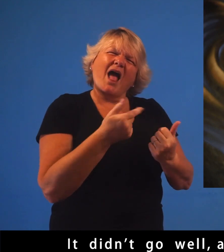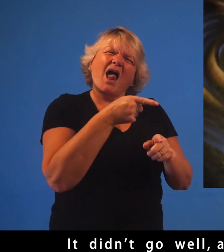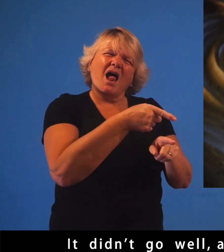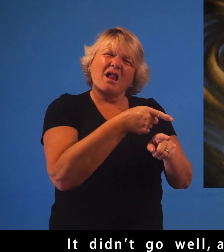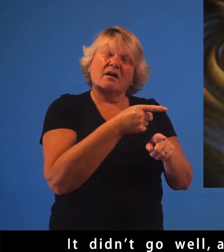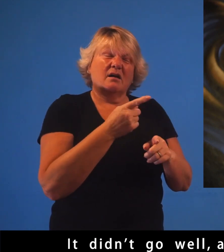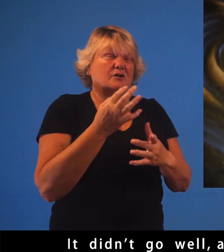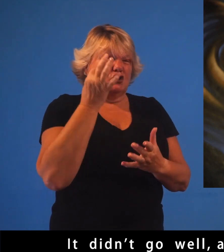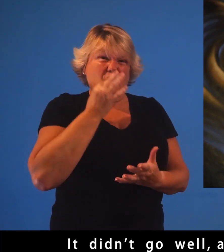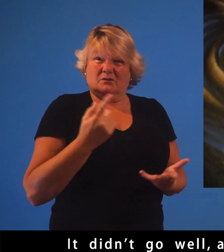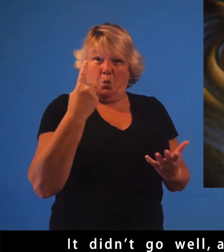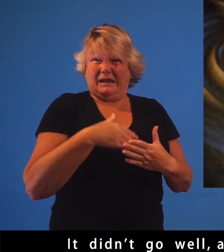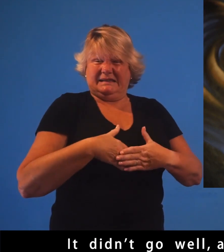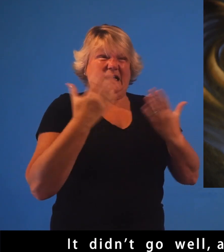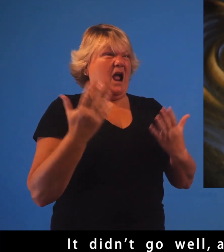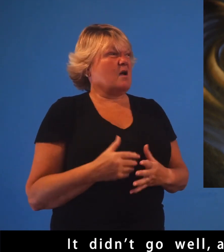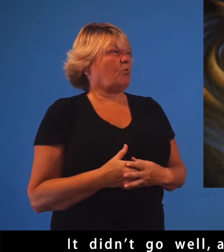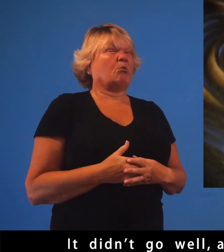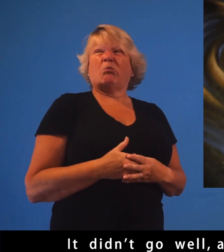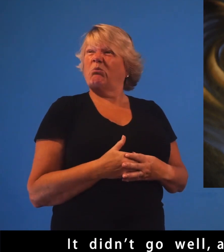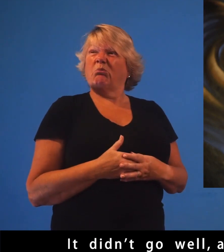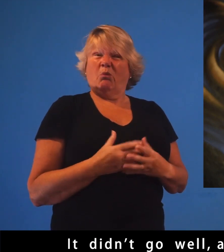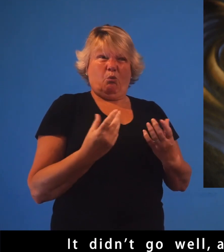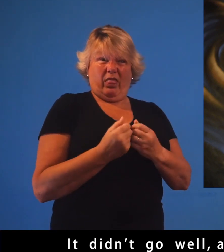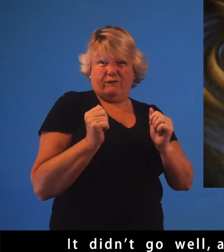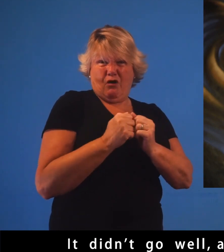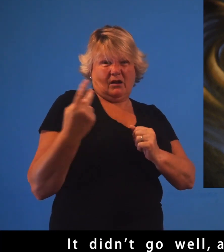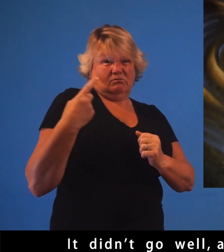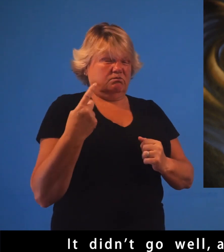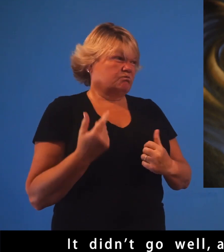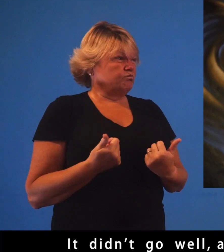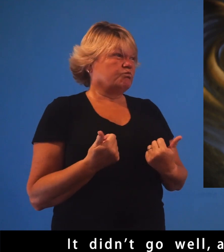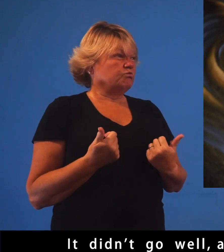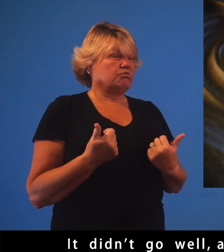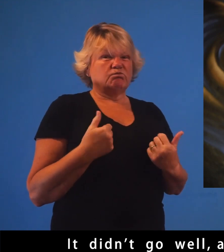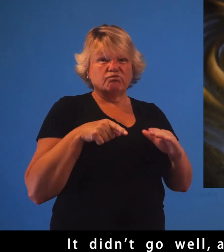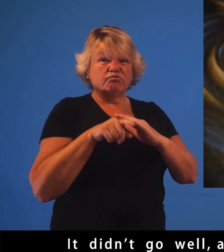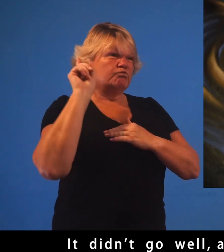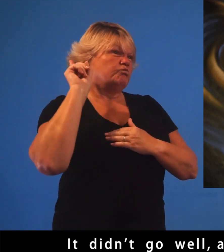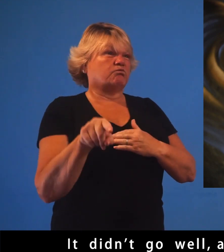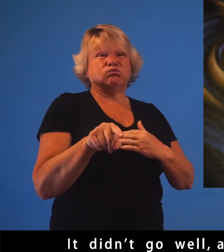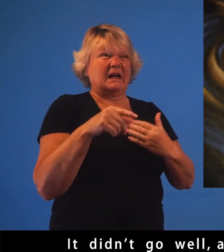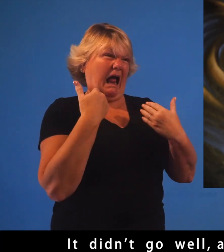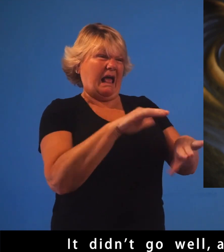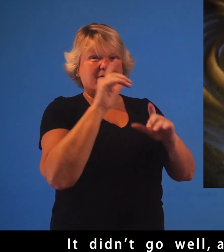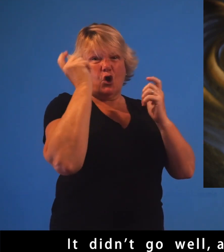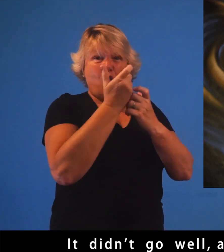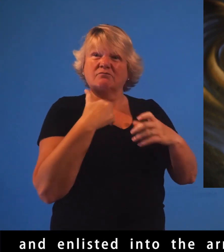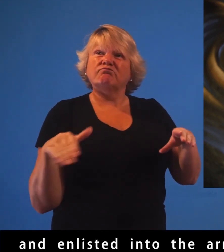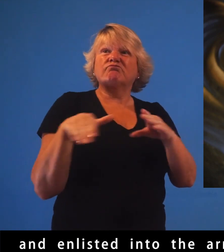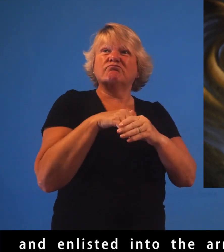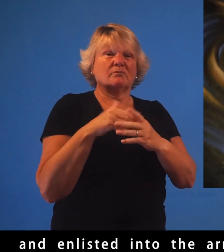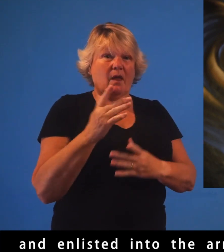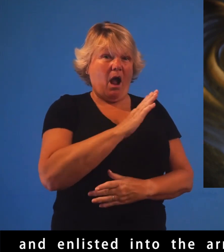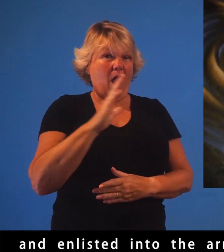didn't go well, and on a whim, one day he and a friend walked out of the college